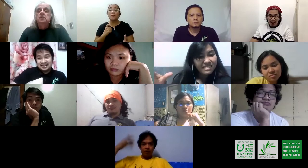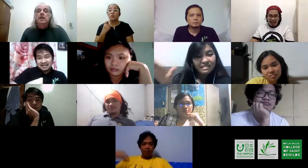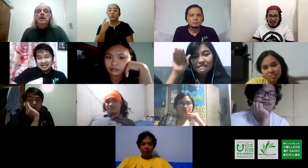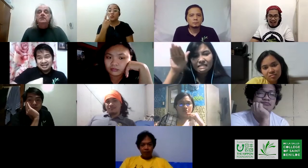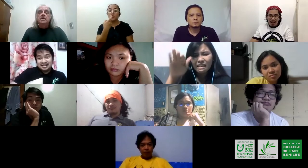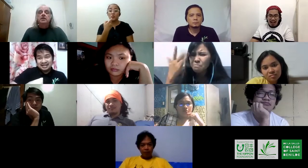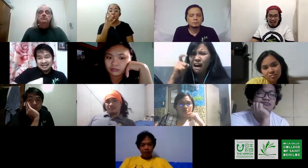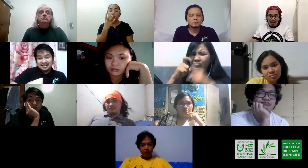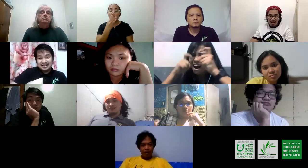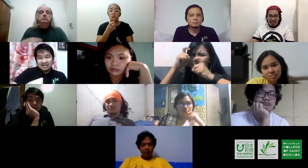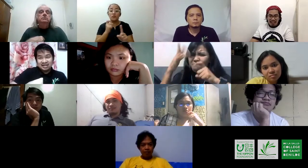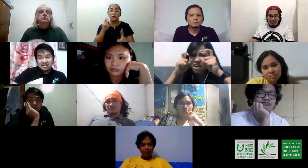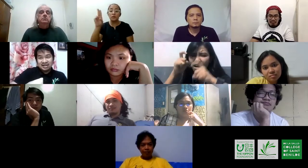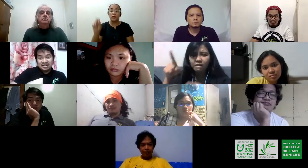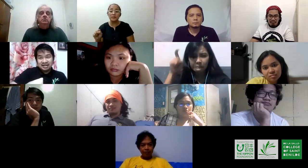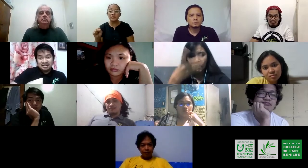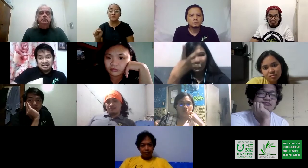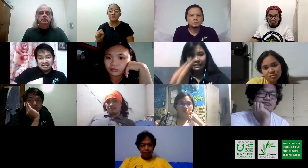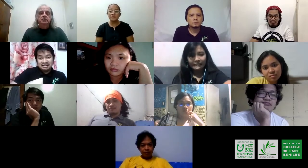And I sign.